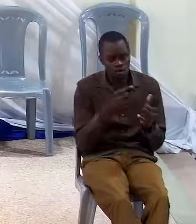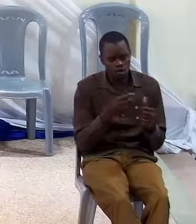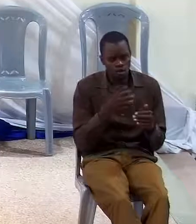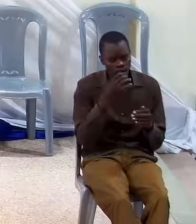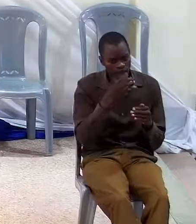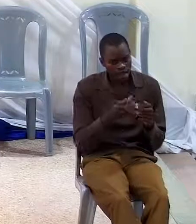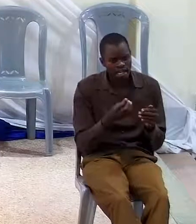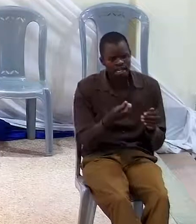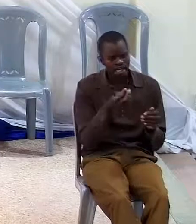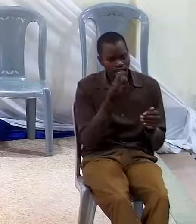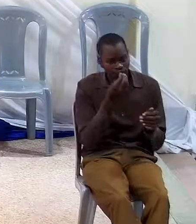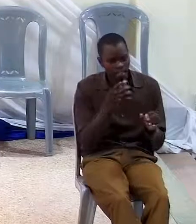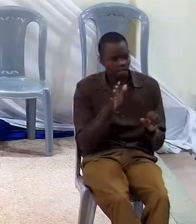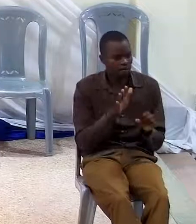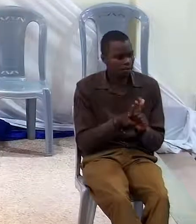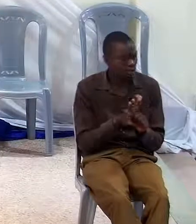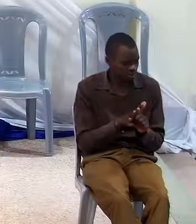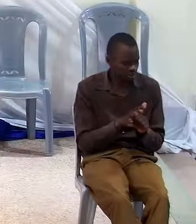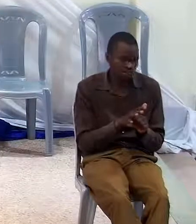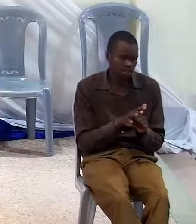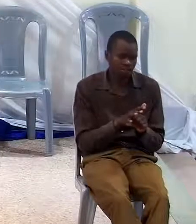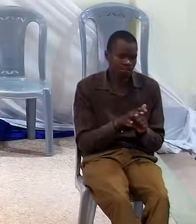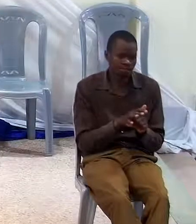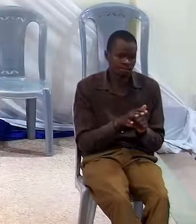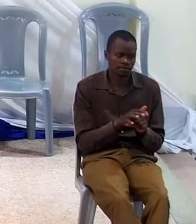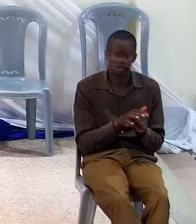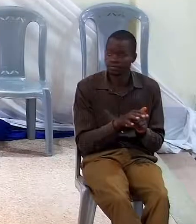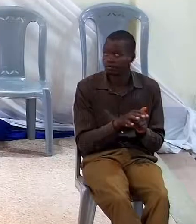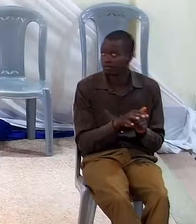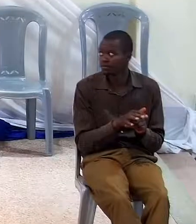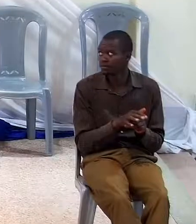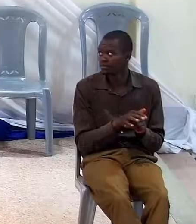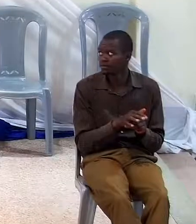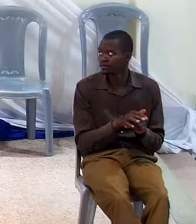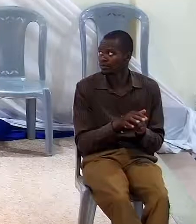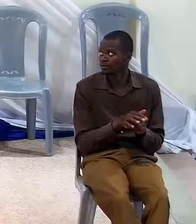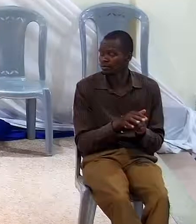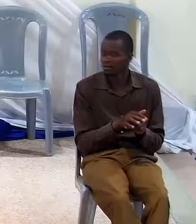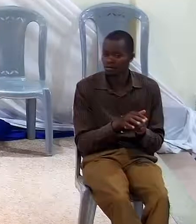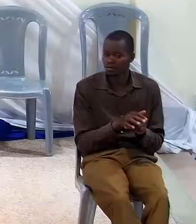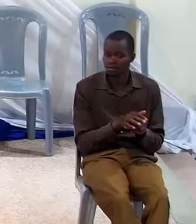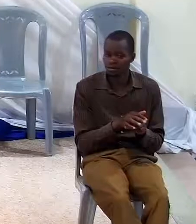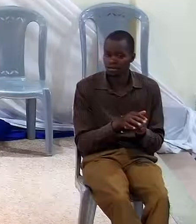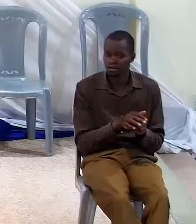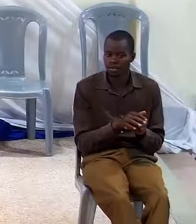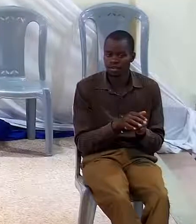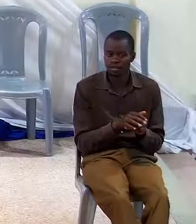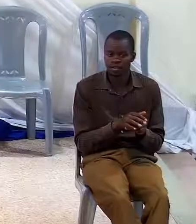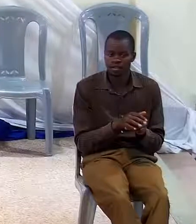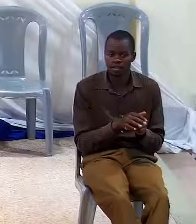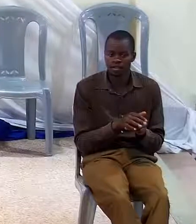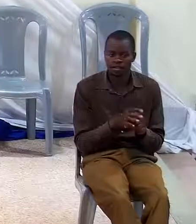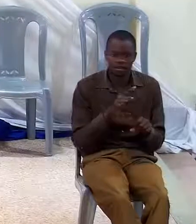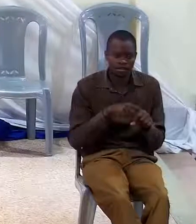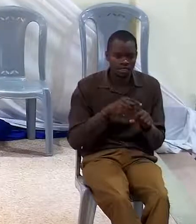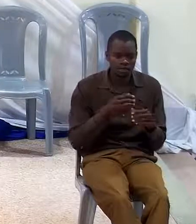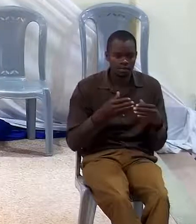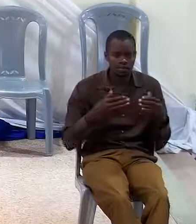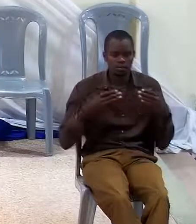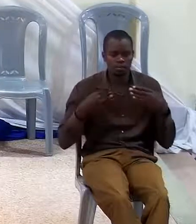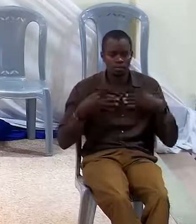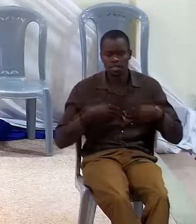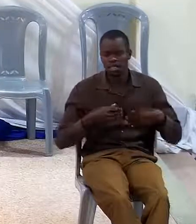with it, the moment the body has enough energy that it is using,